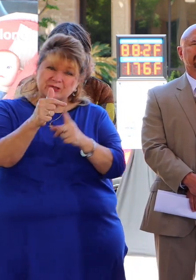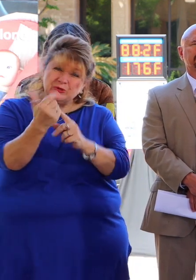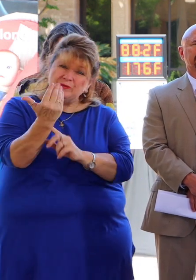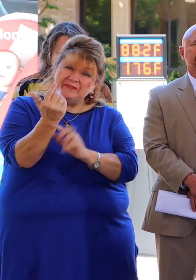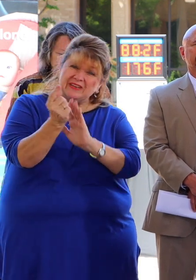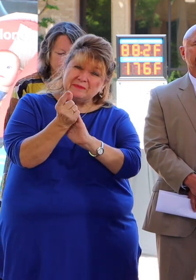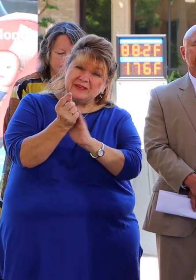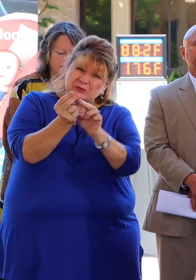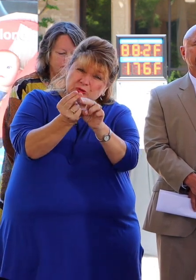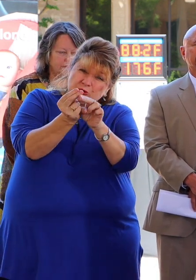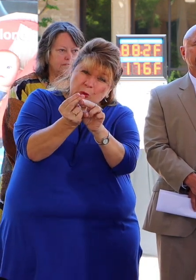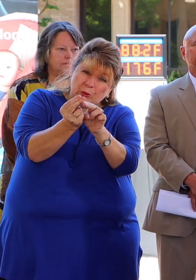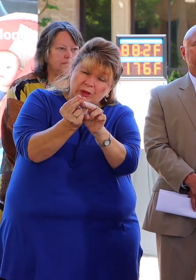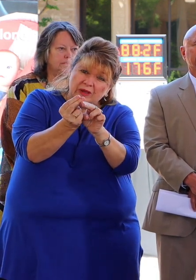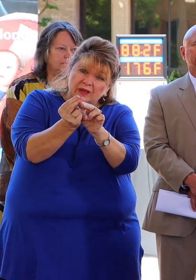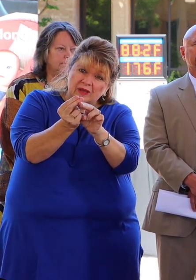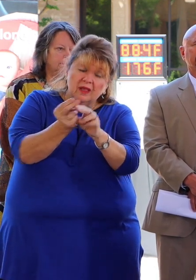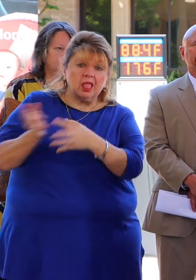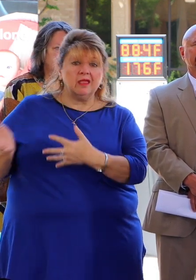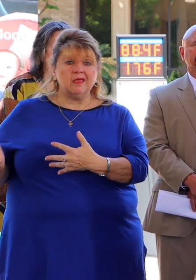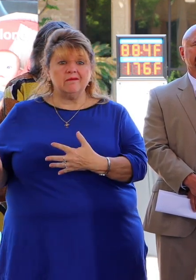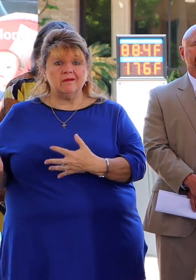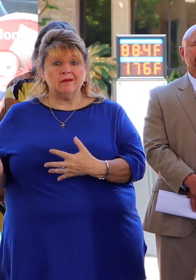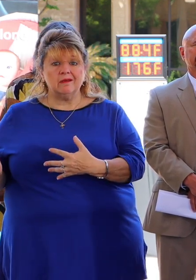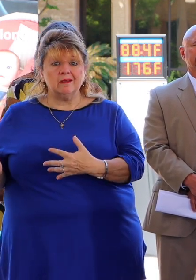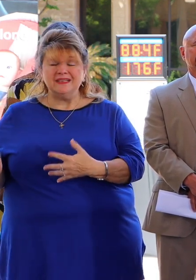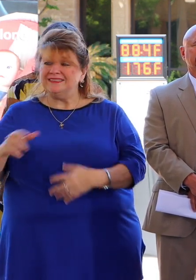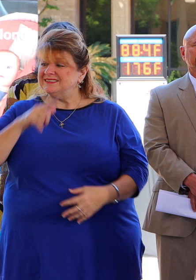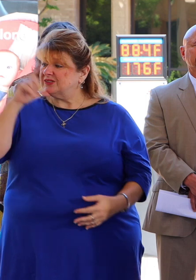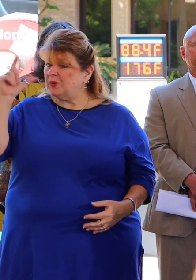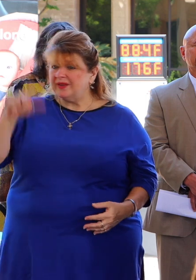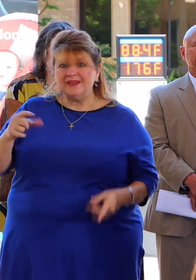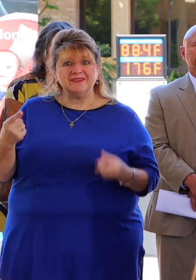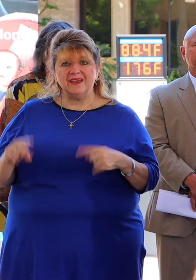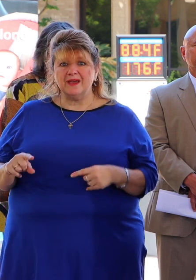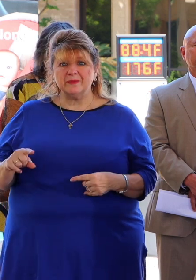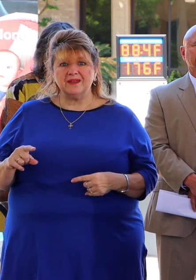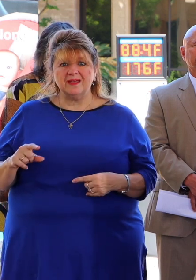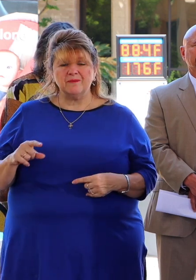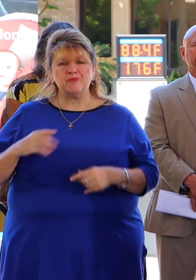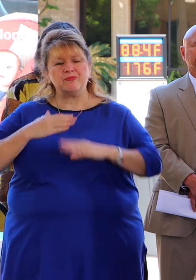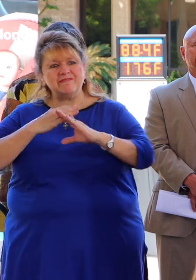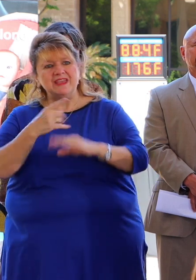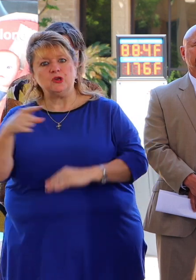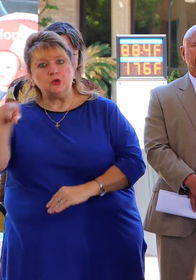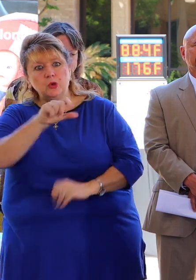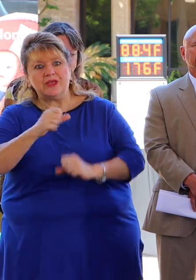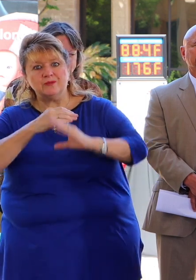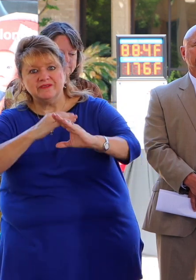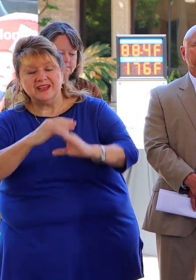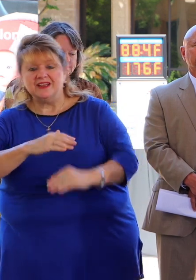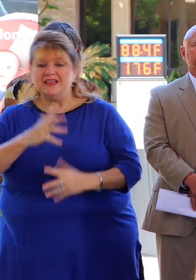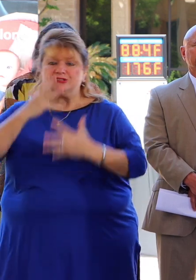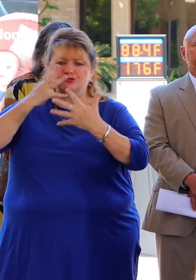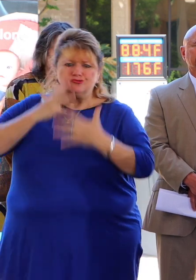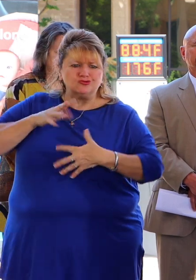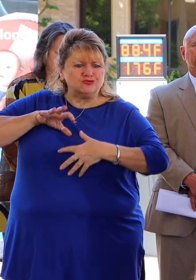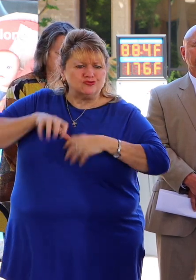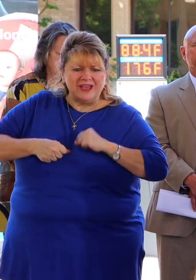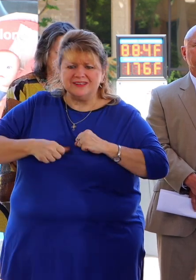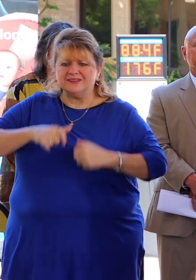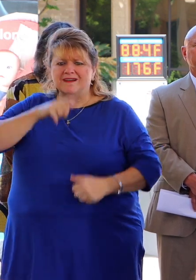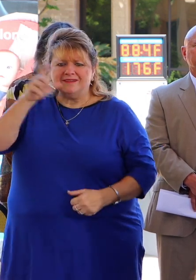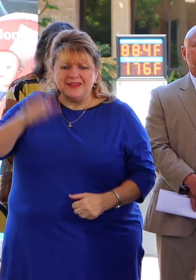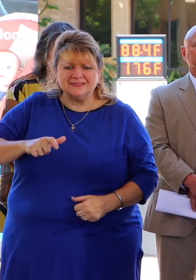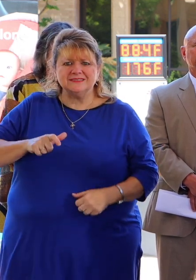minutes. These are preventable deaths, and they're very tragic, and they're unnecessary. So what